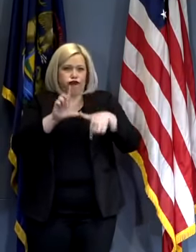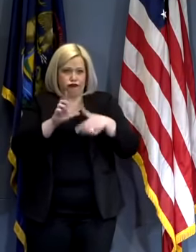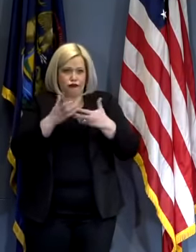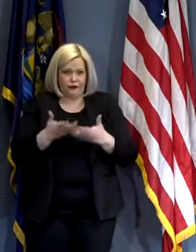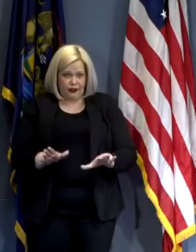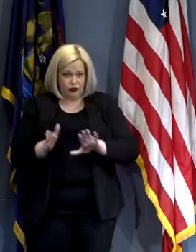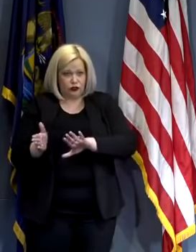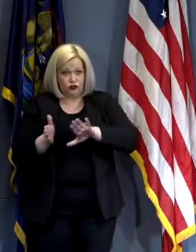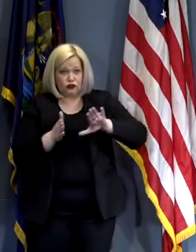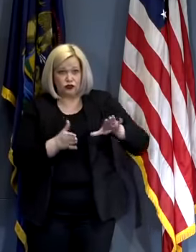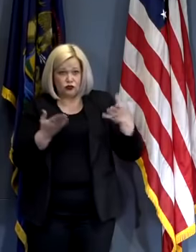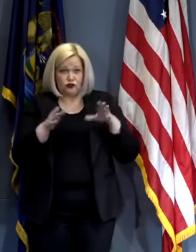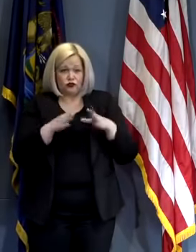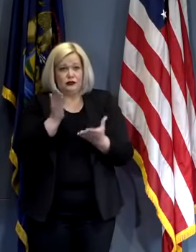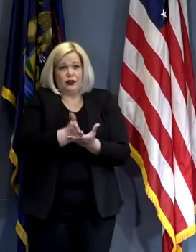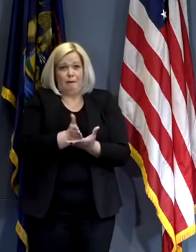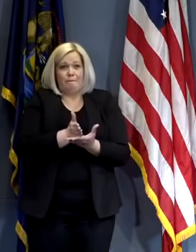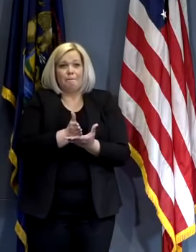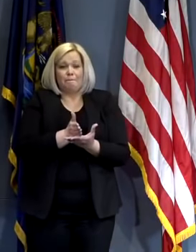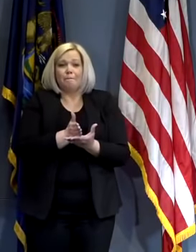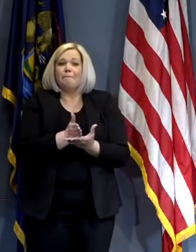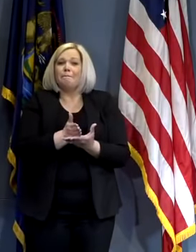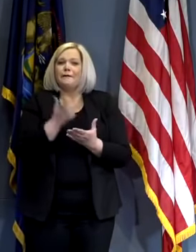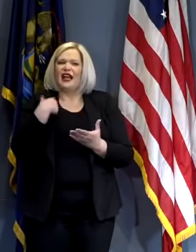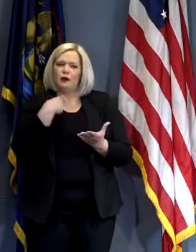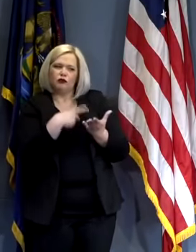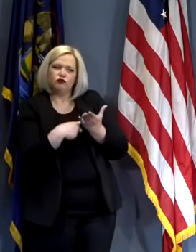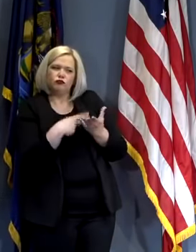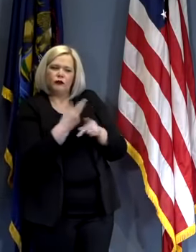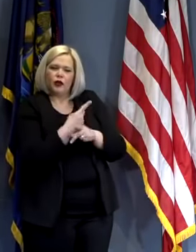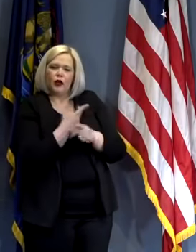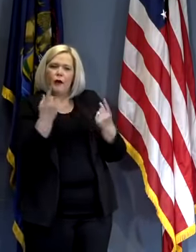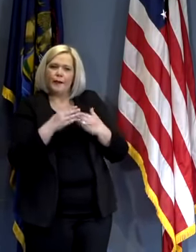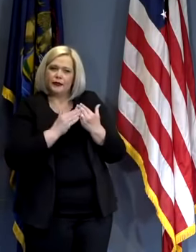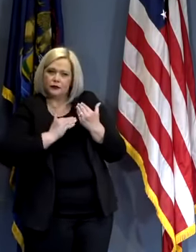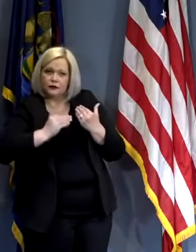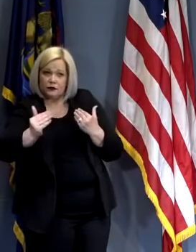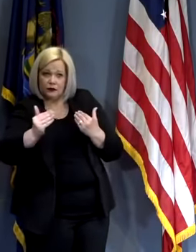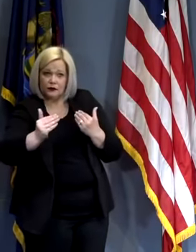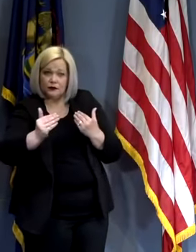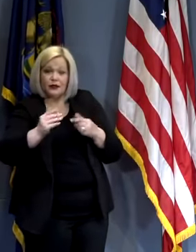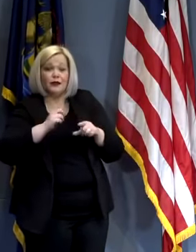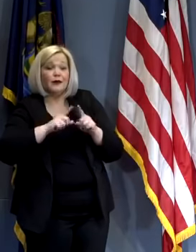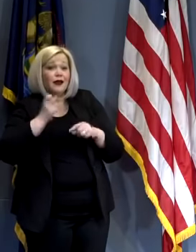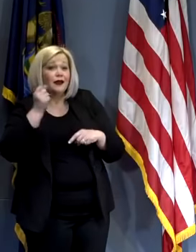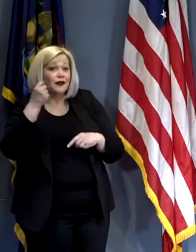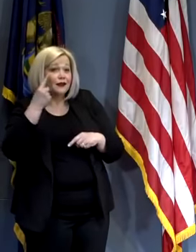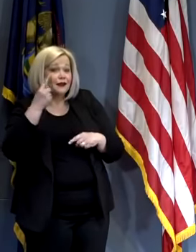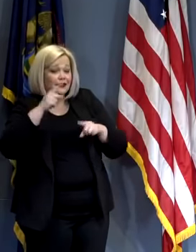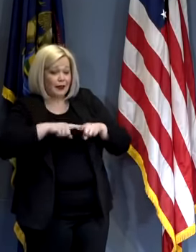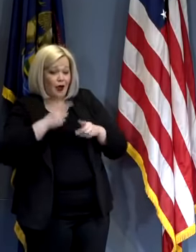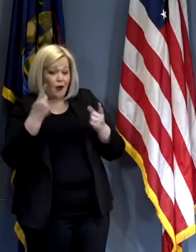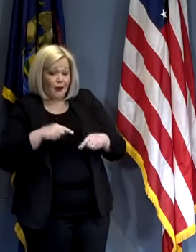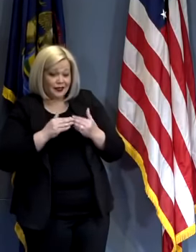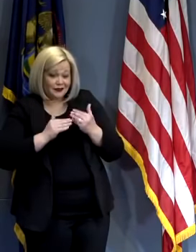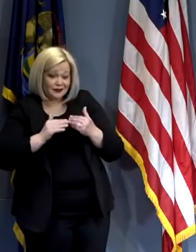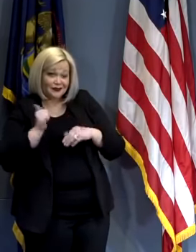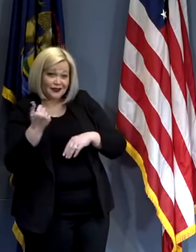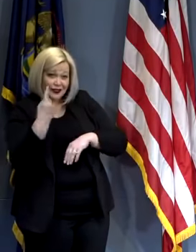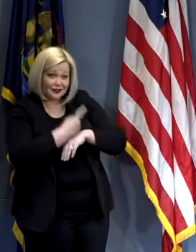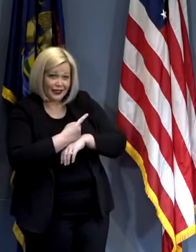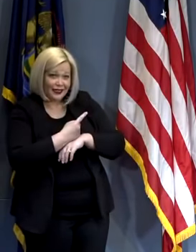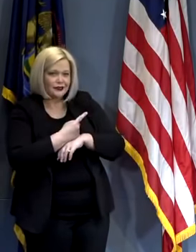experts to determine what next steps look like. But what happens depends on how these next 10 days go. To those of